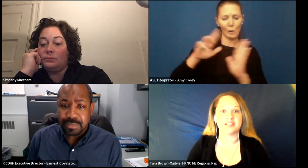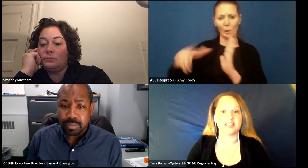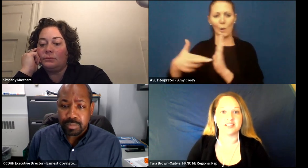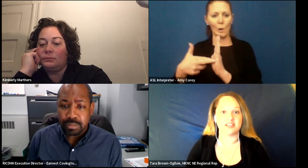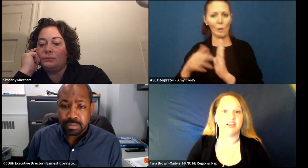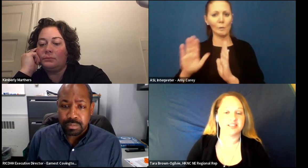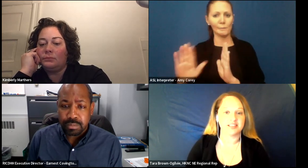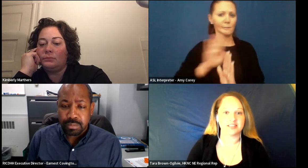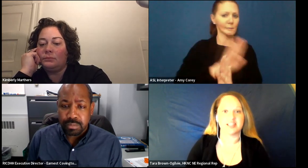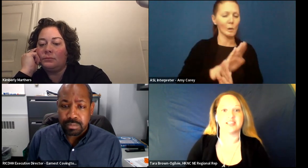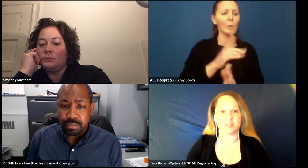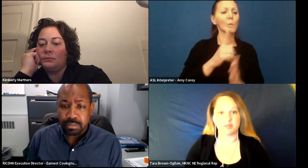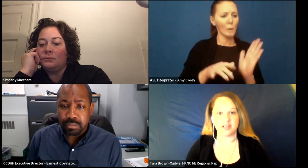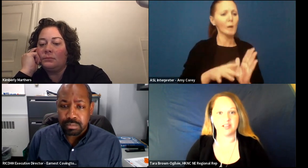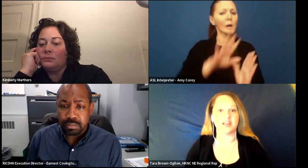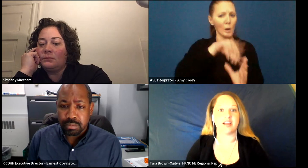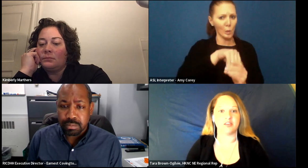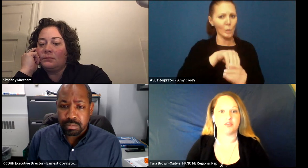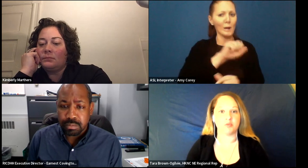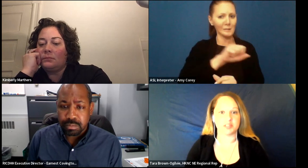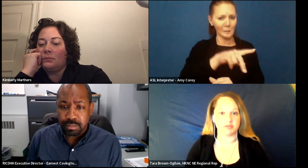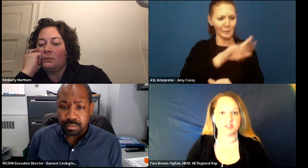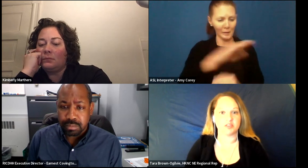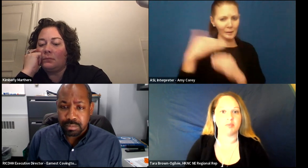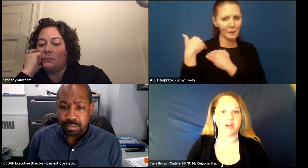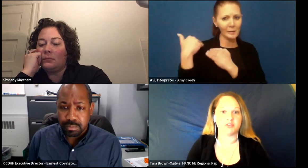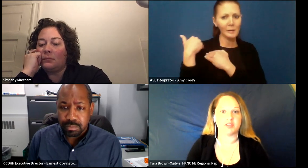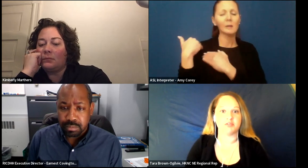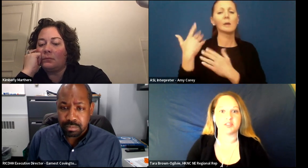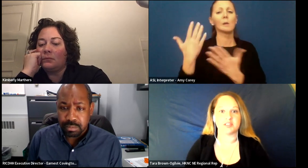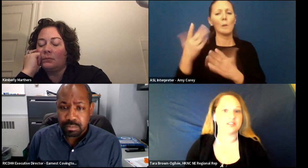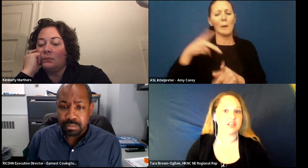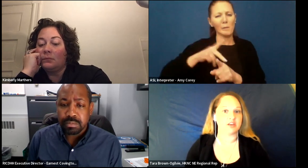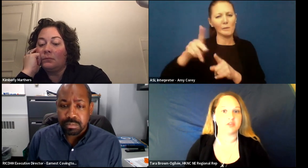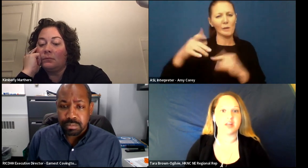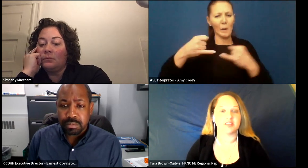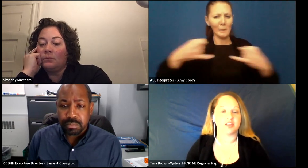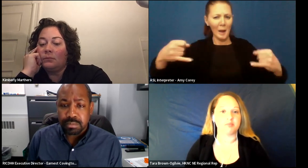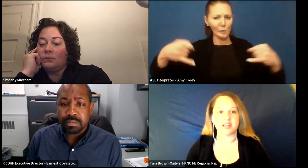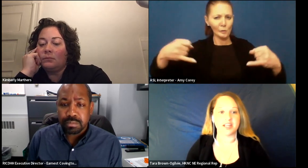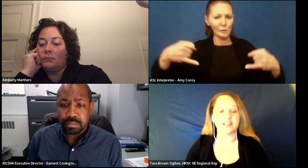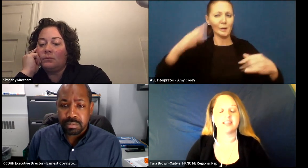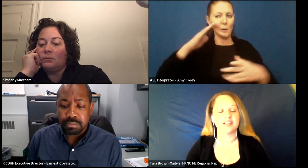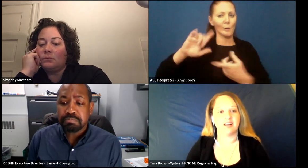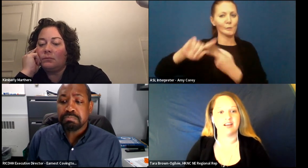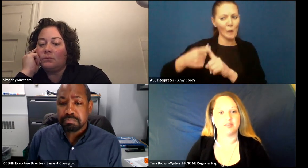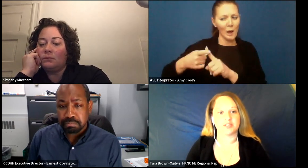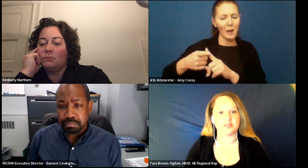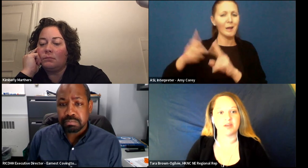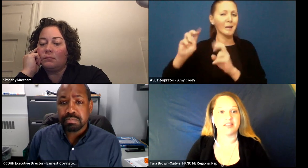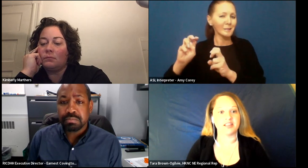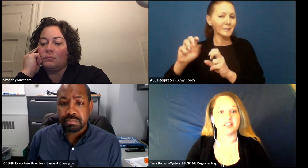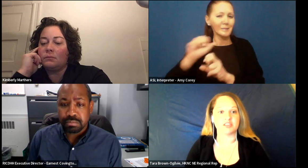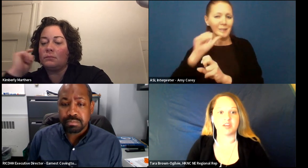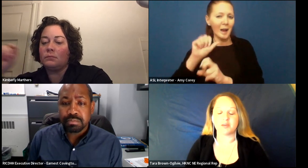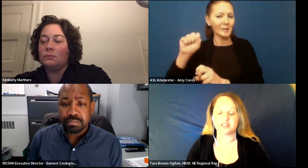what is and is not an SSP and kind of what's a professional boundary versus a friend, a buddy.